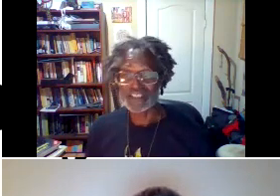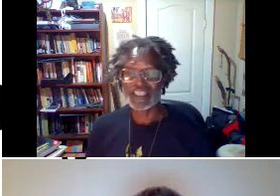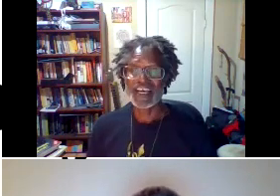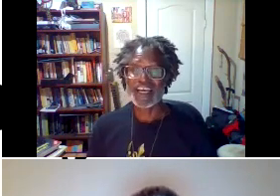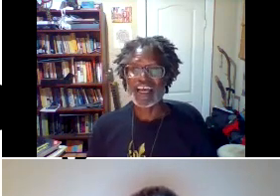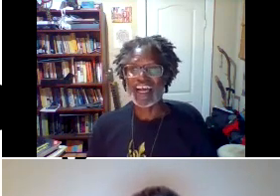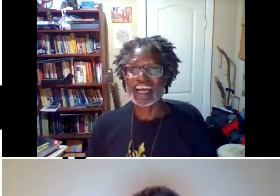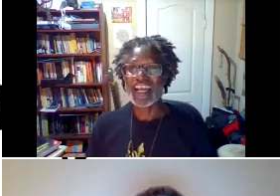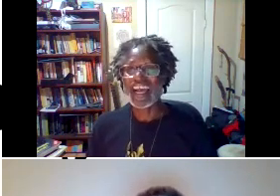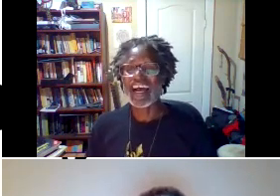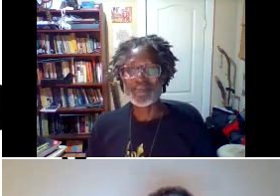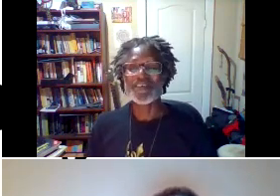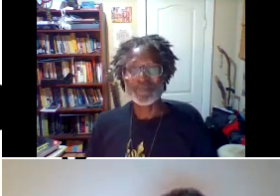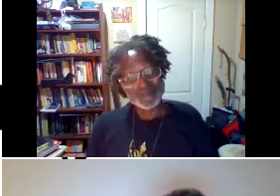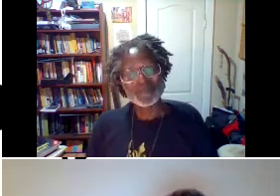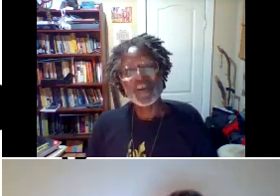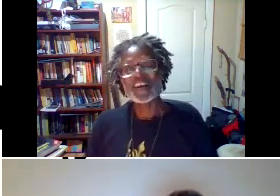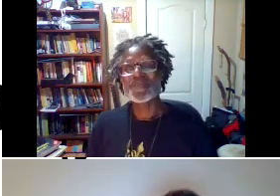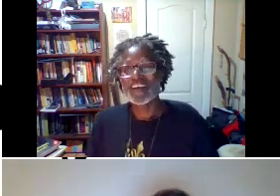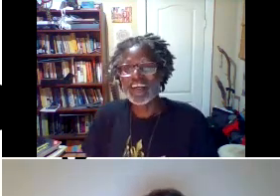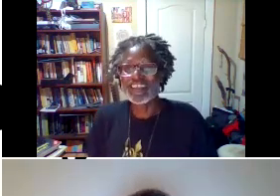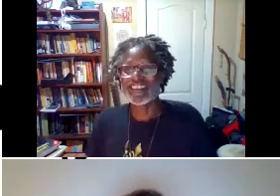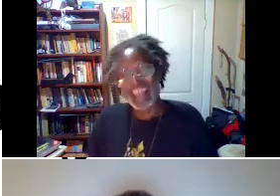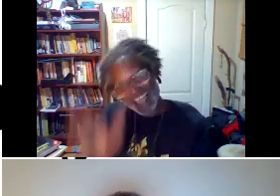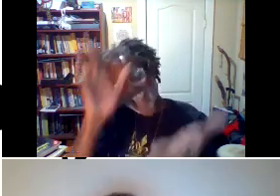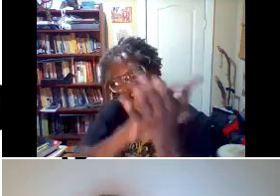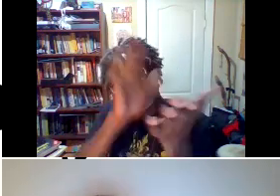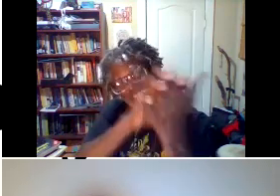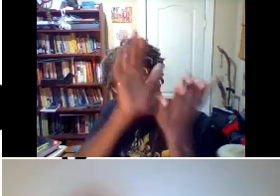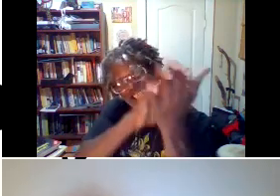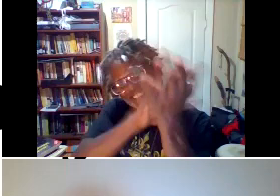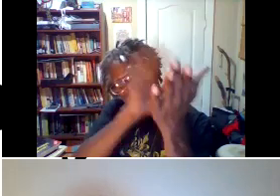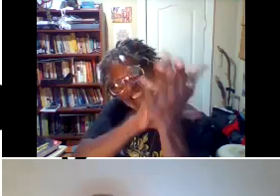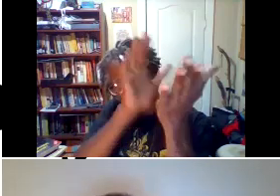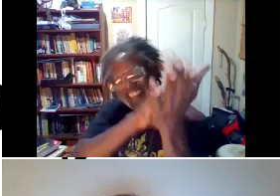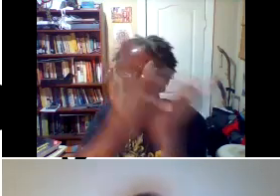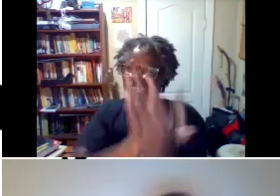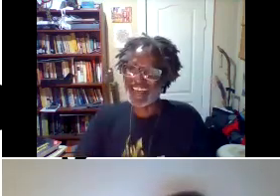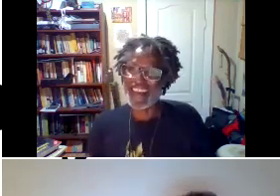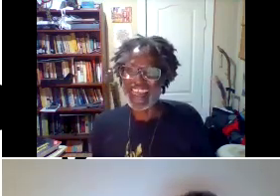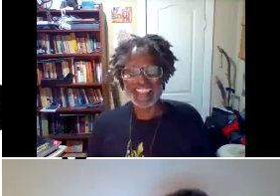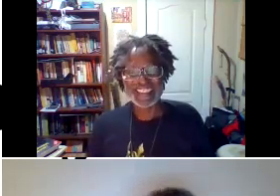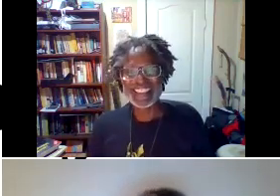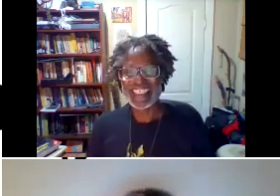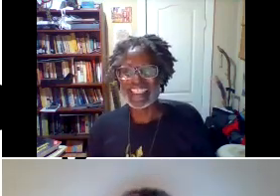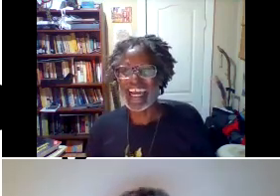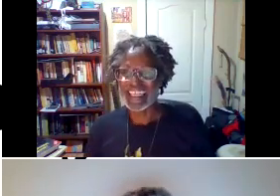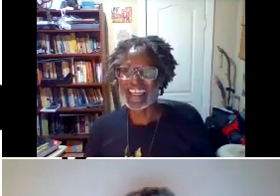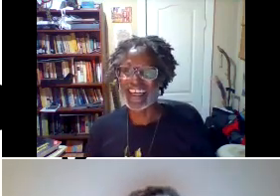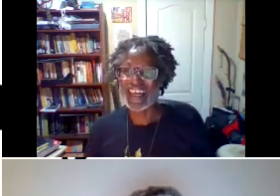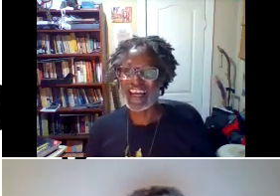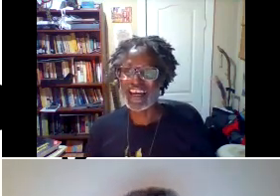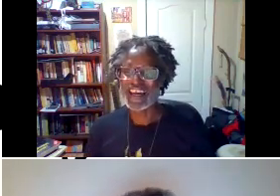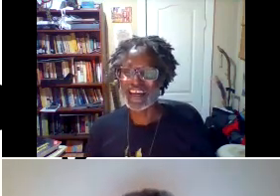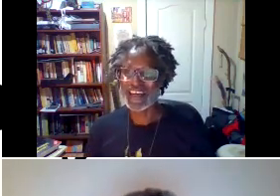appreciate you listening. Yes. I'm proud of you, girl. I All tell you, Ah, right, all right. All yay. right, so you let's did talk that.